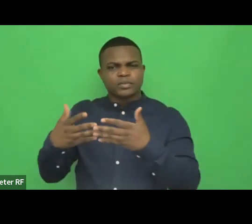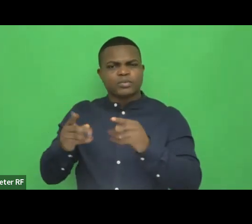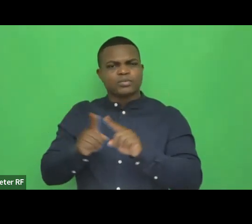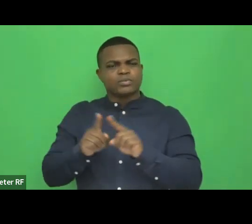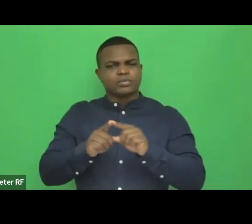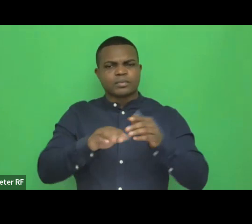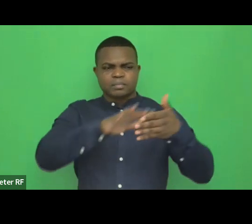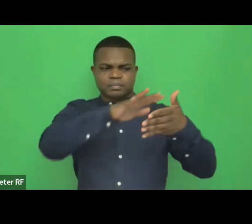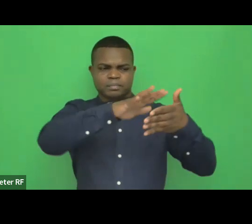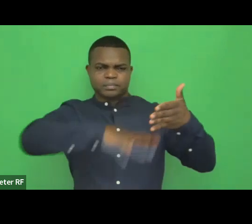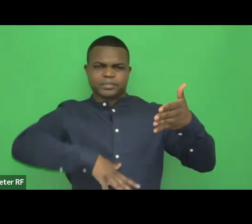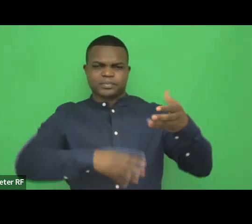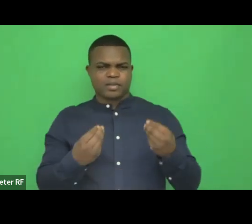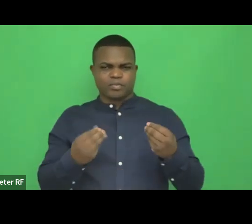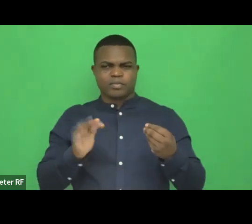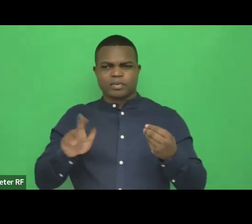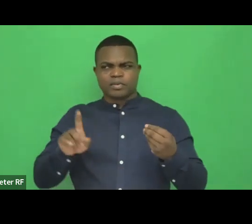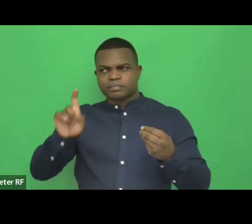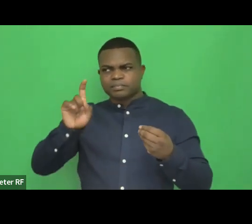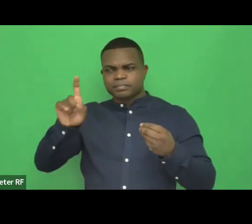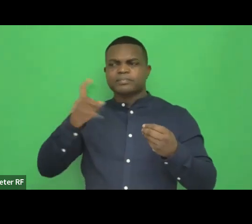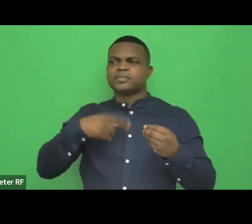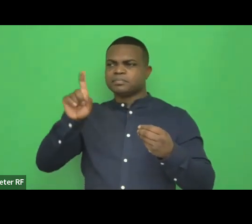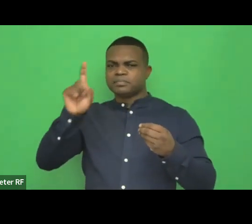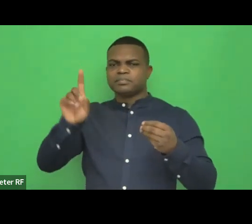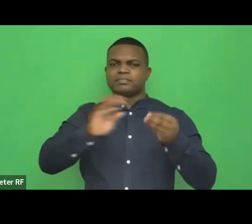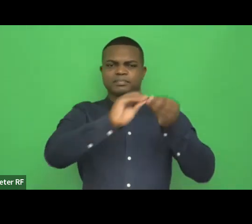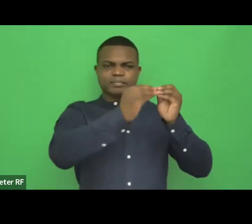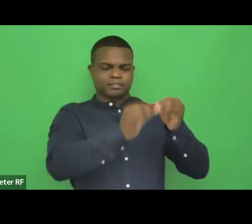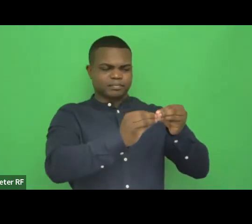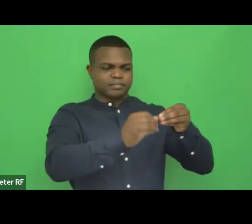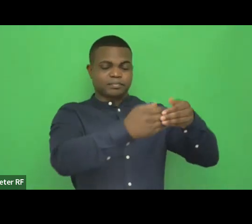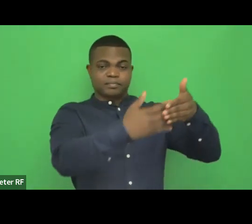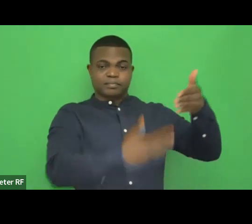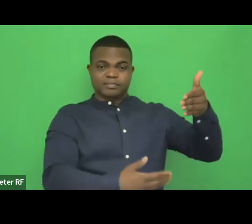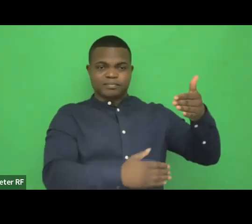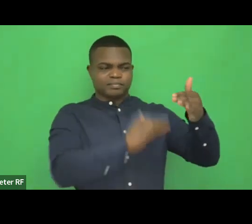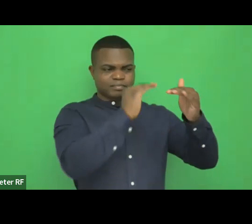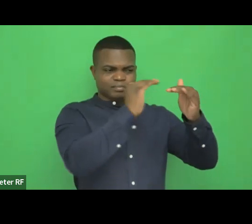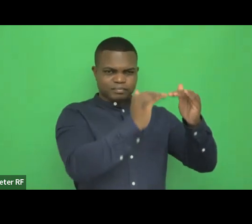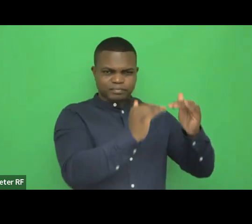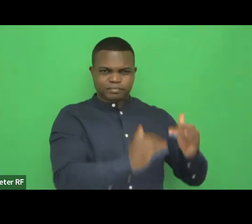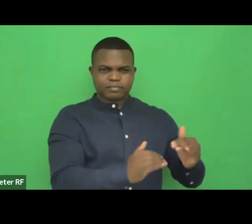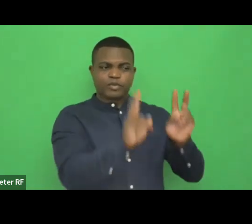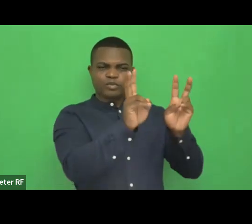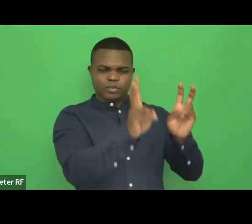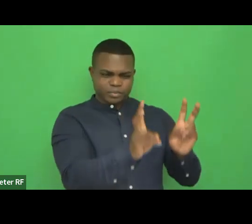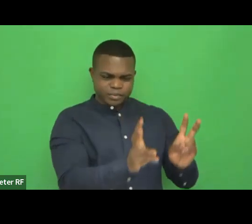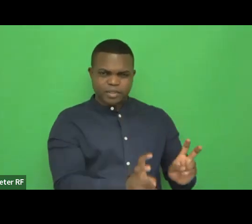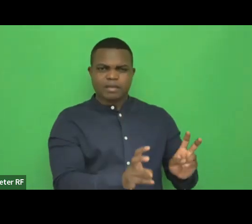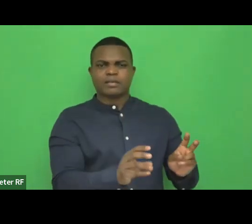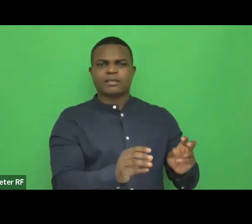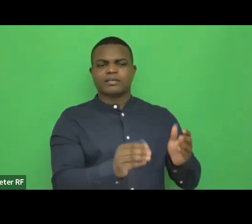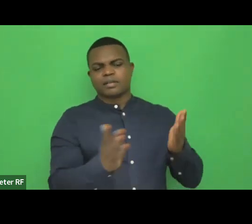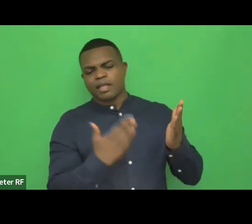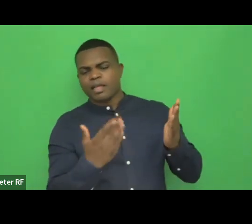on. But let's go back to the simple mode. So all I've done is clicked on Word to EPUB, and